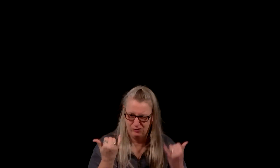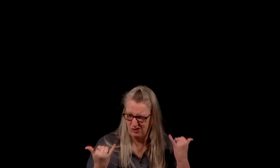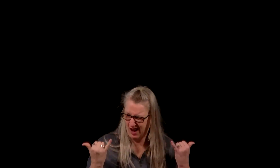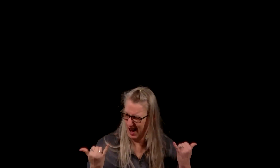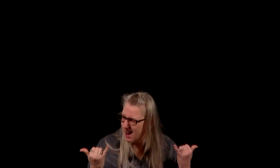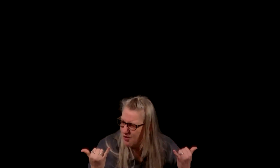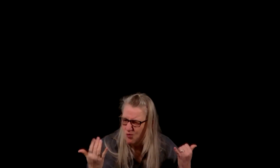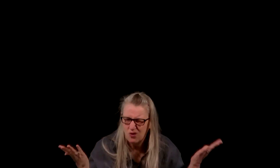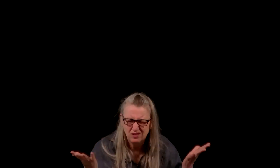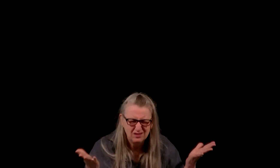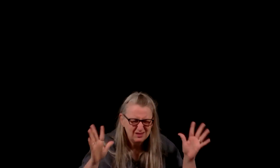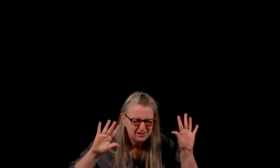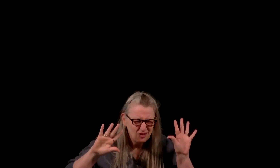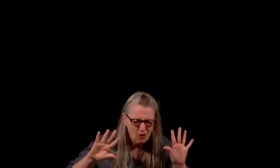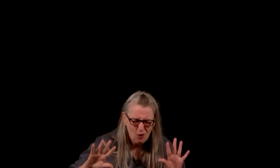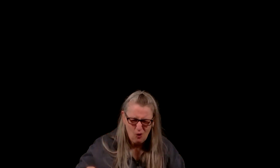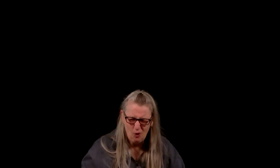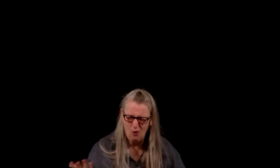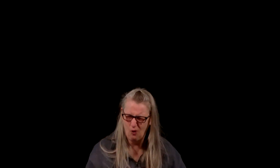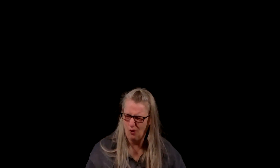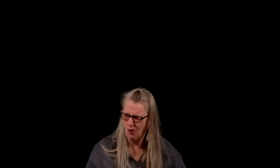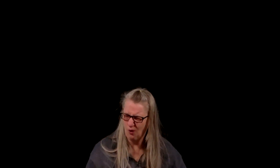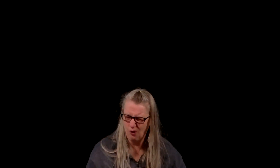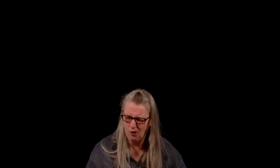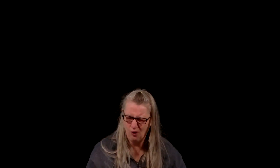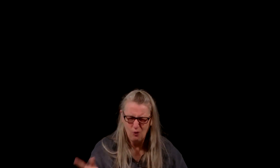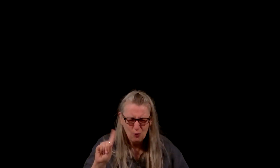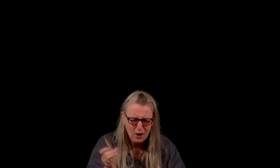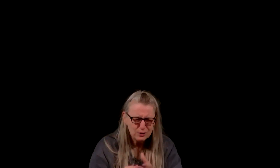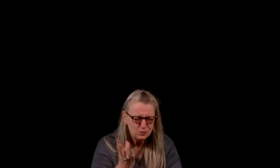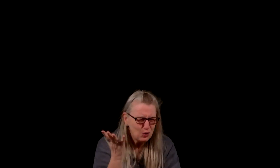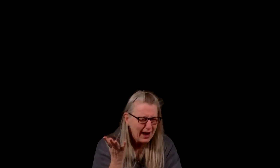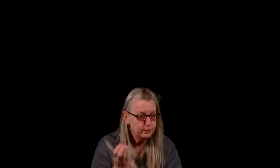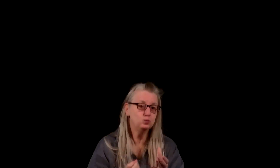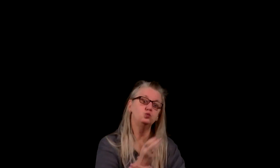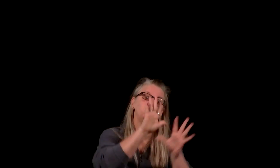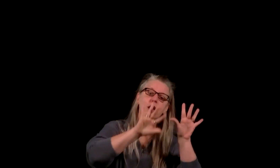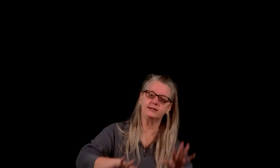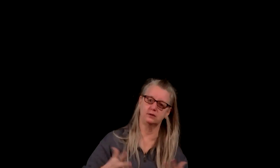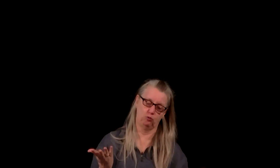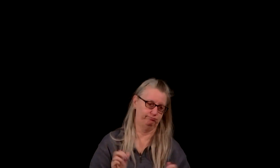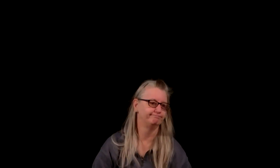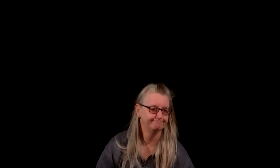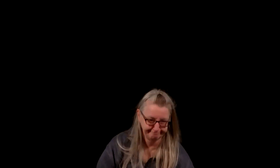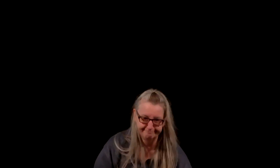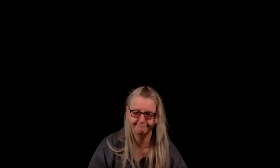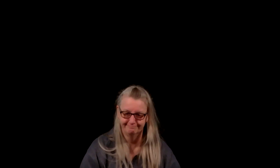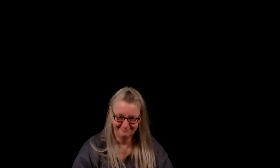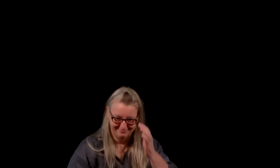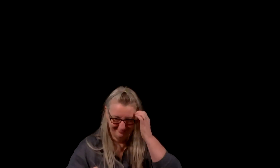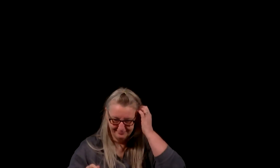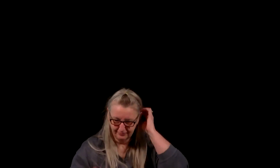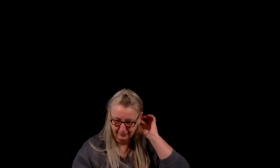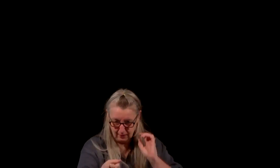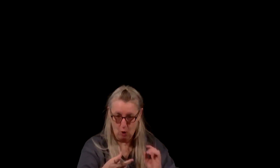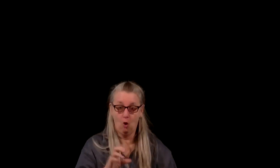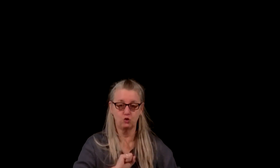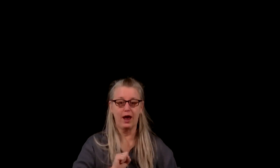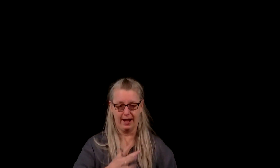enjoyed it yesterday. And today, what's up with the snow? Where is spring? Well, spring is coming. Spring